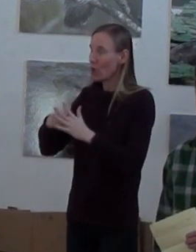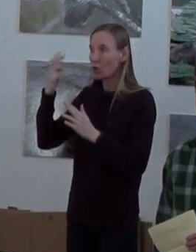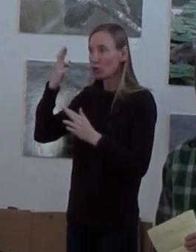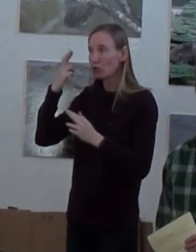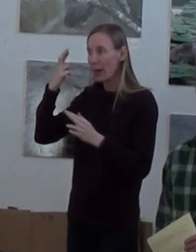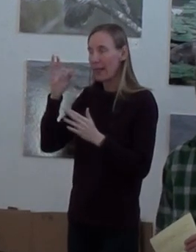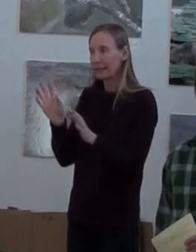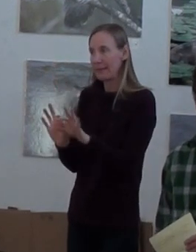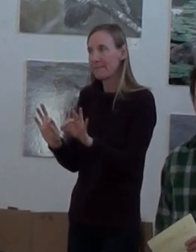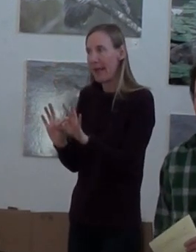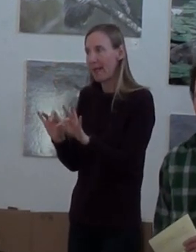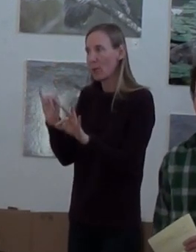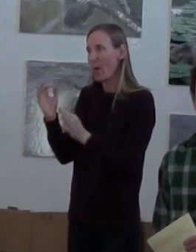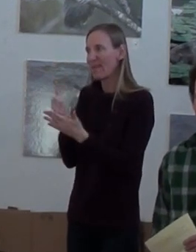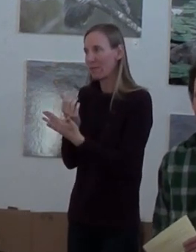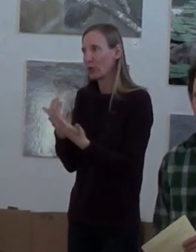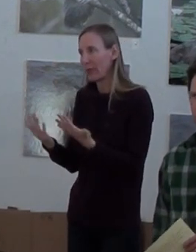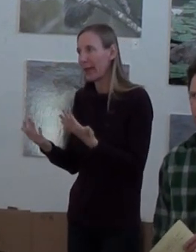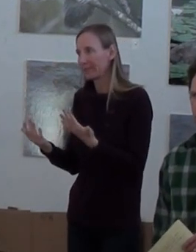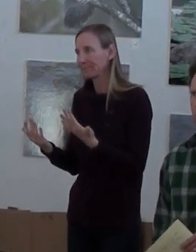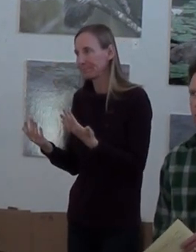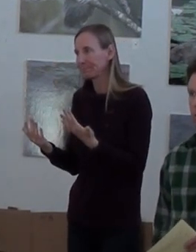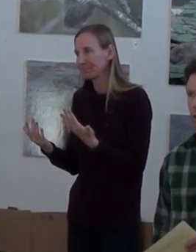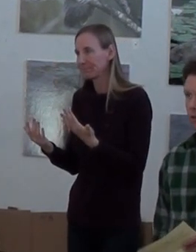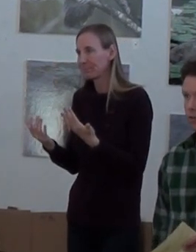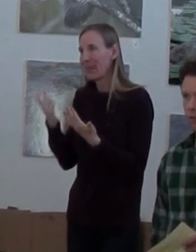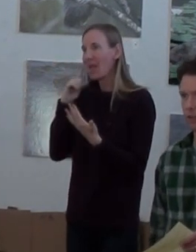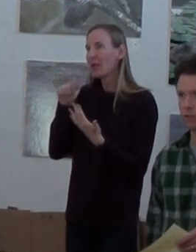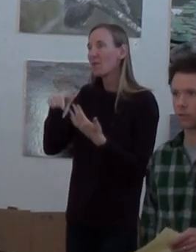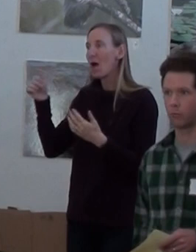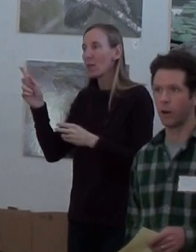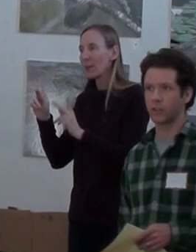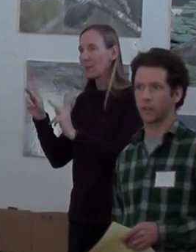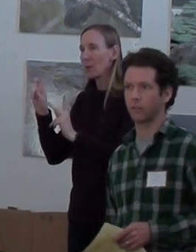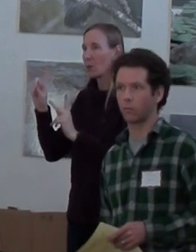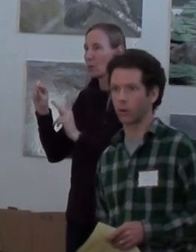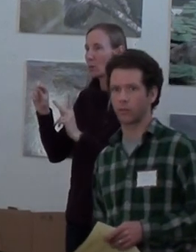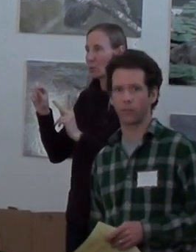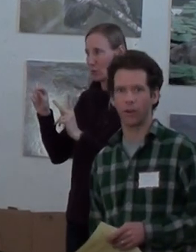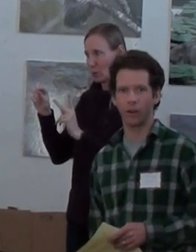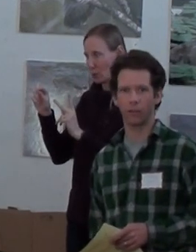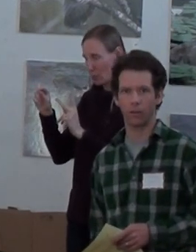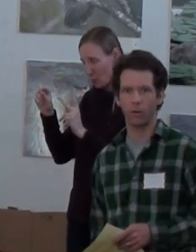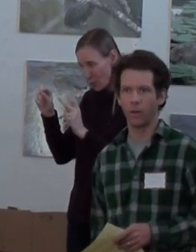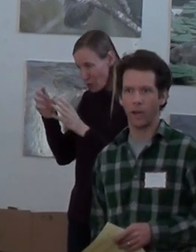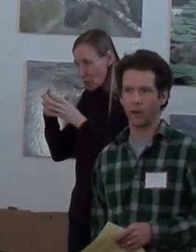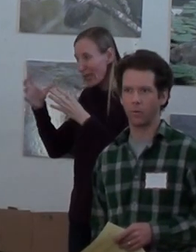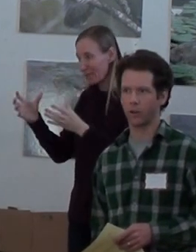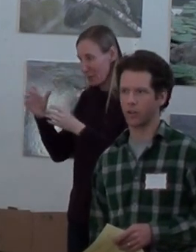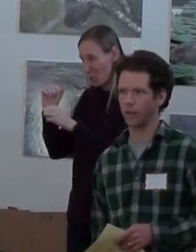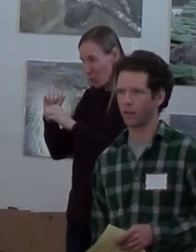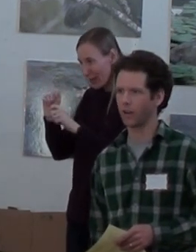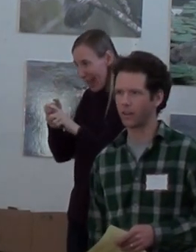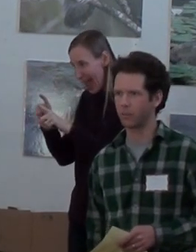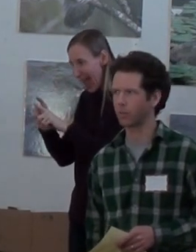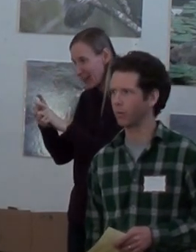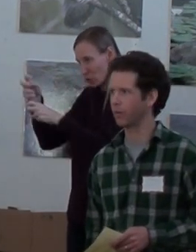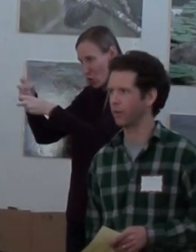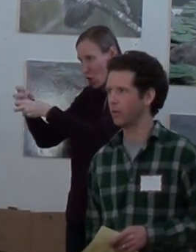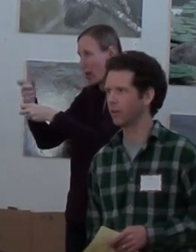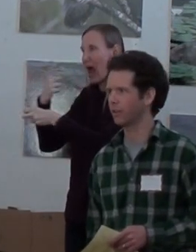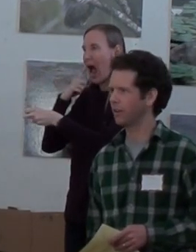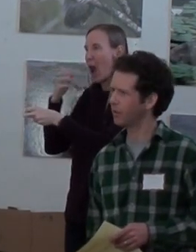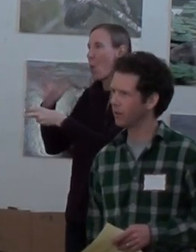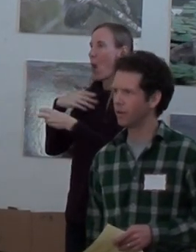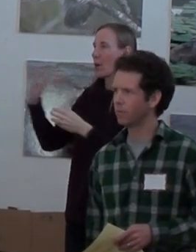So I come to realize the value of everything. And I think of other people that do things just as much and work just as hard. It's like, well, I don't want to try to undercut them for